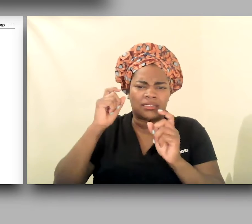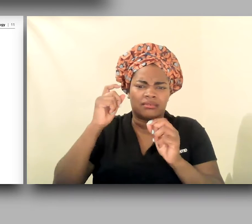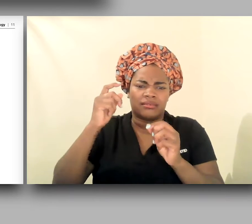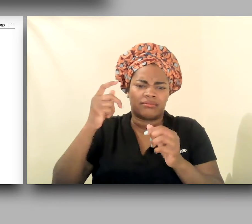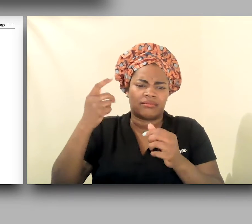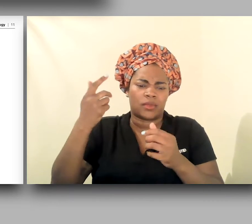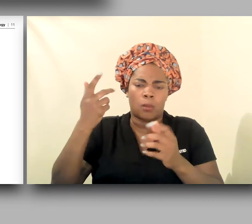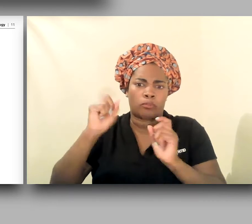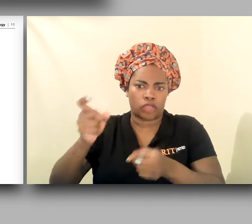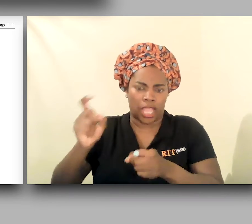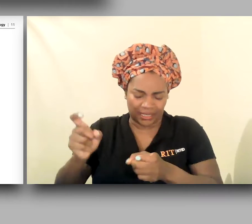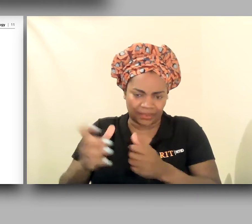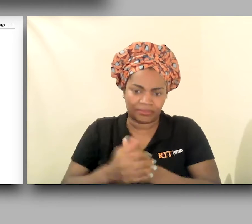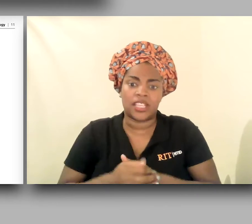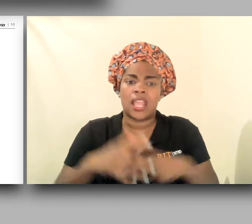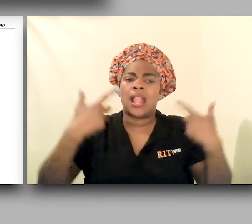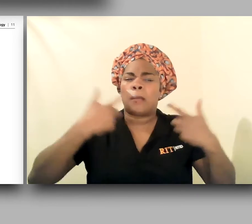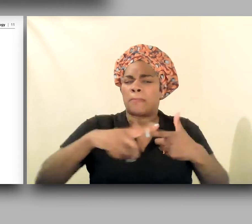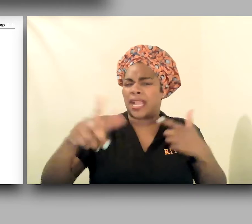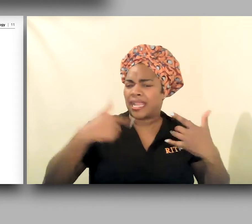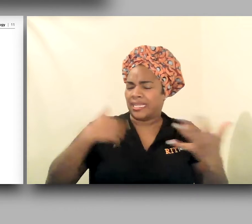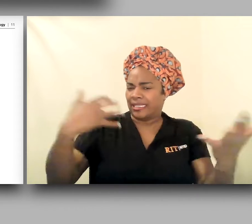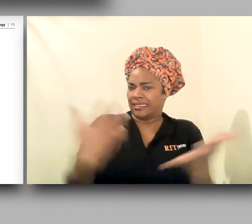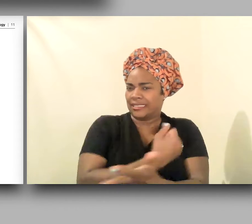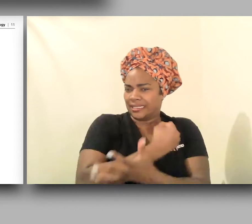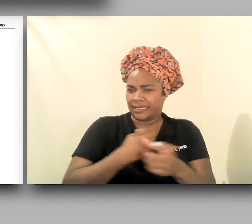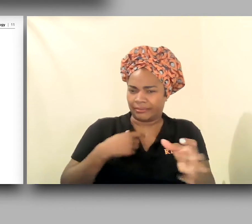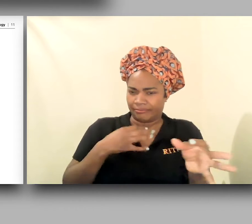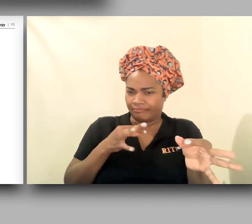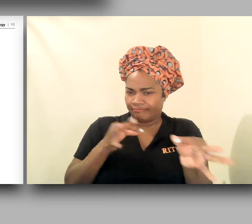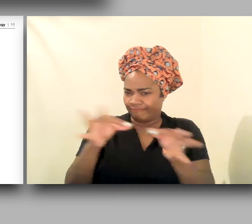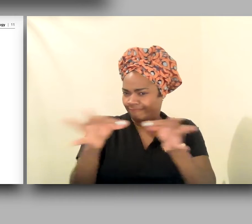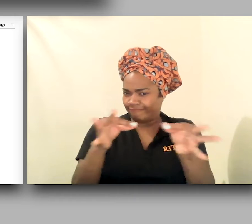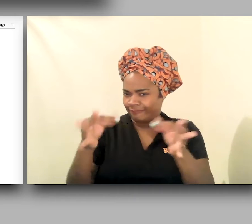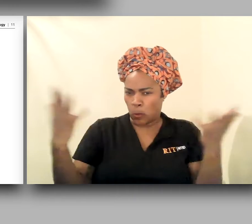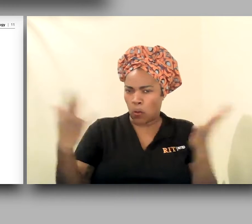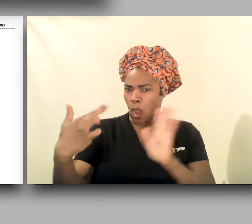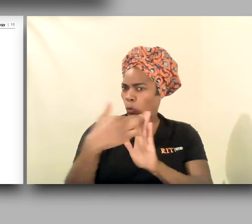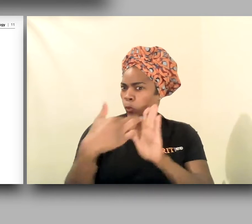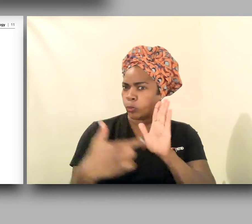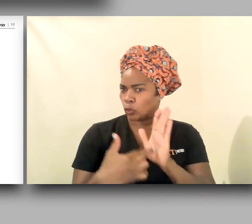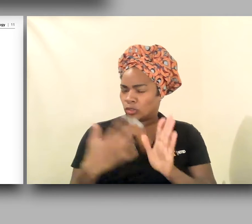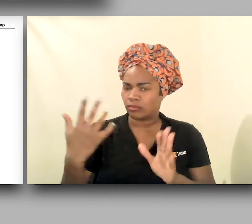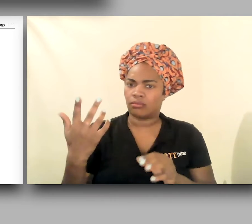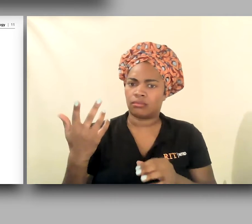how you win. But you do have to describe everything.